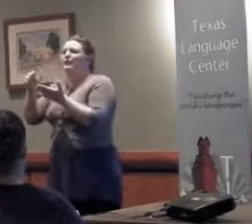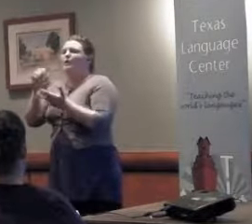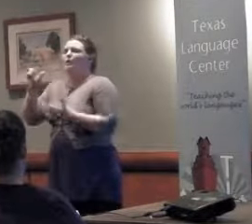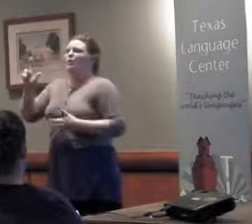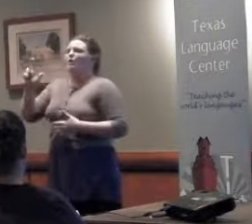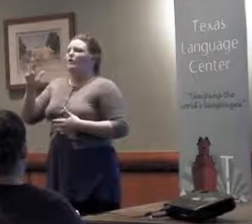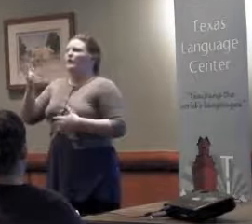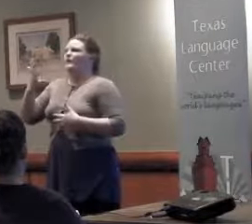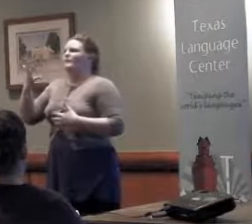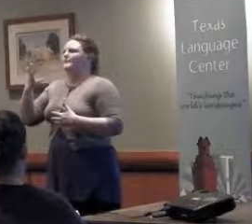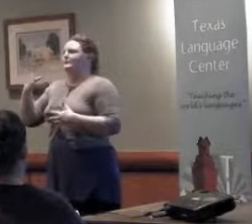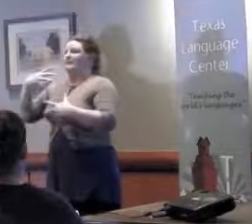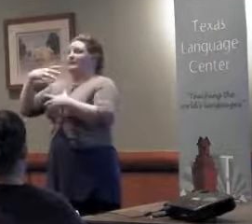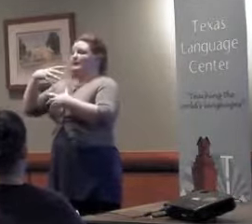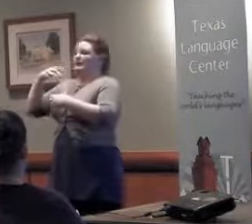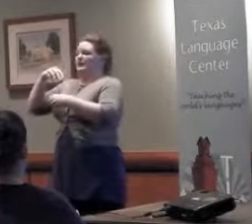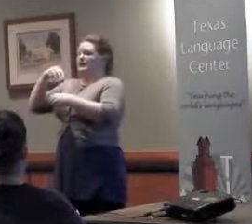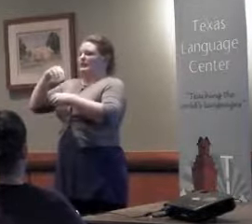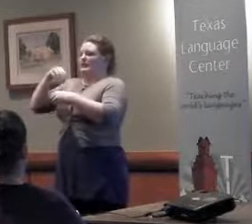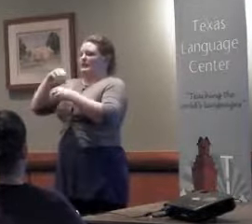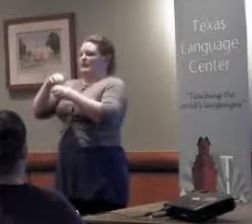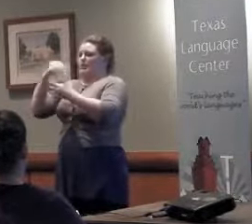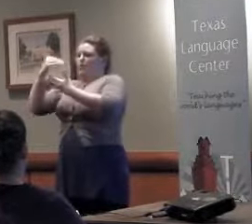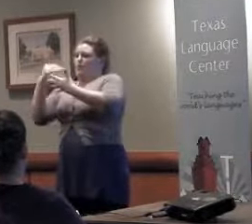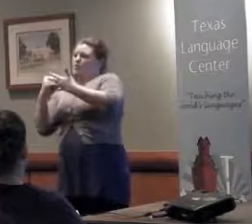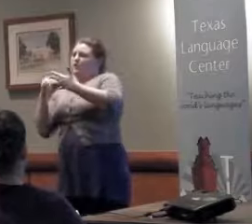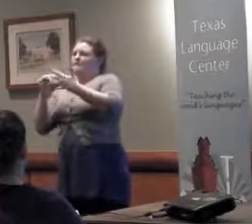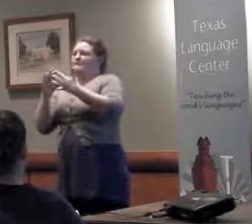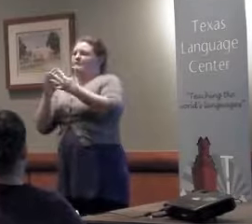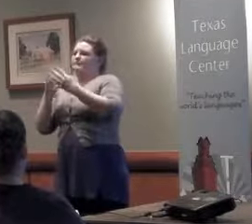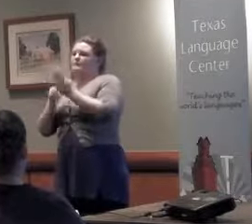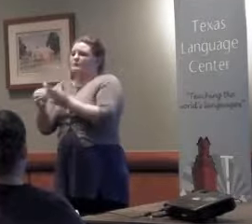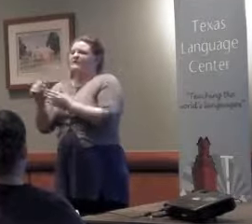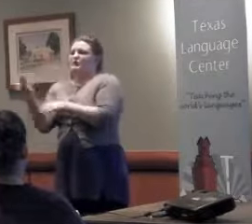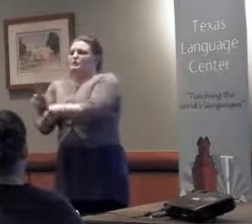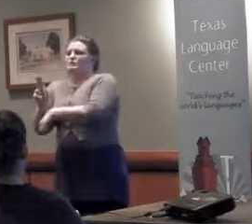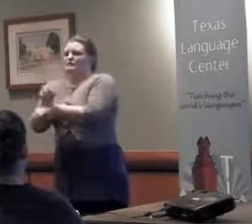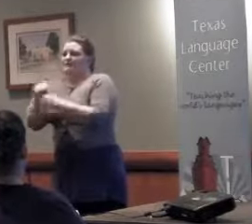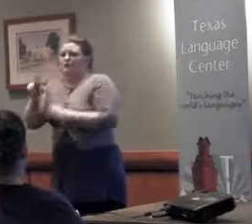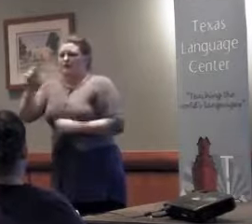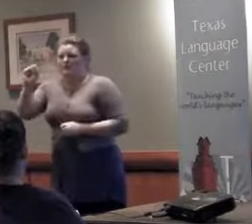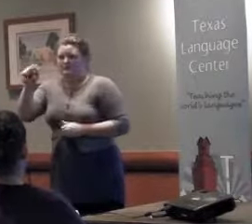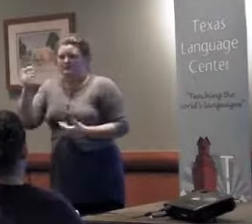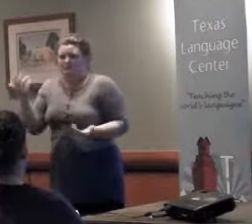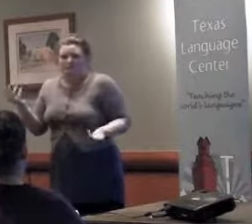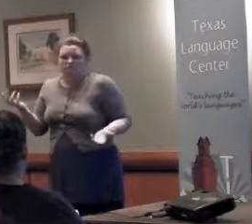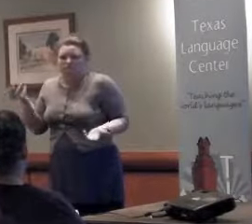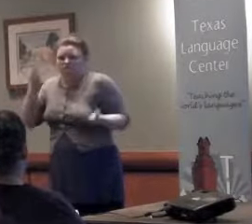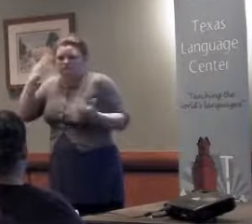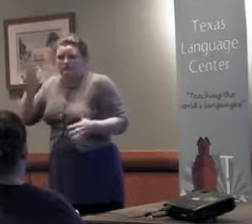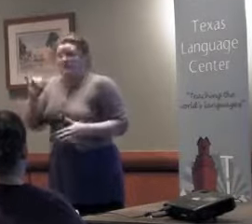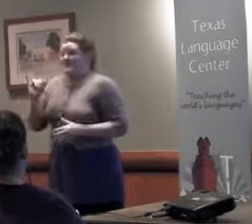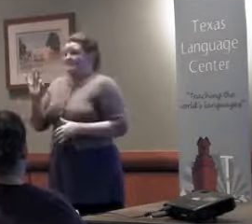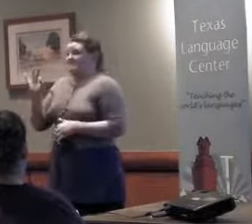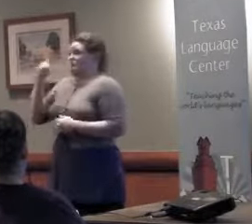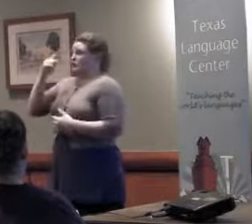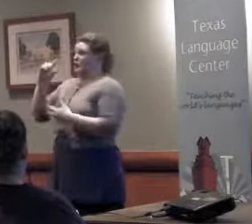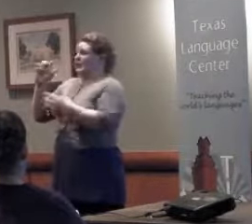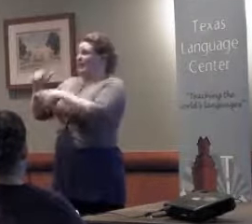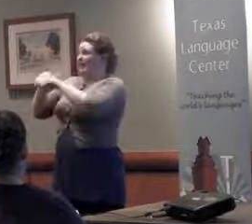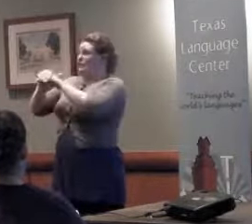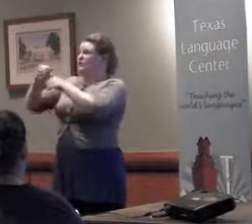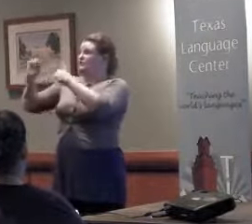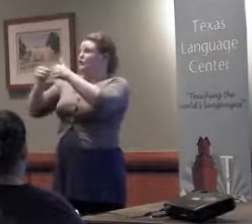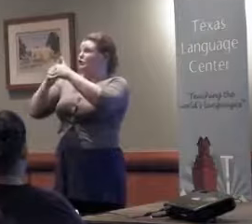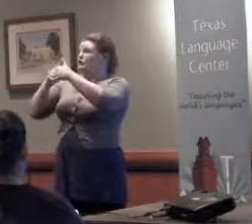or in order of the most frequency of use in the United States. So if you consider English first and